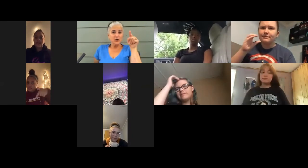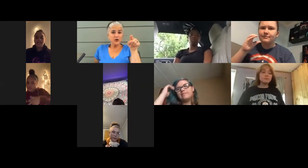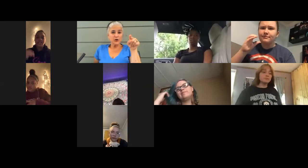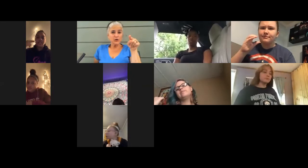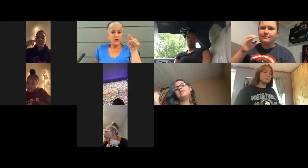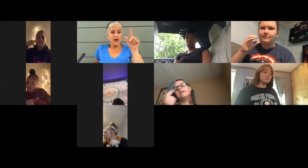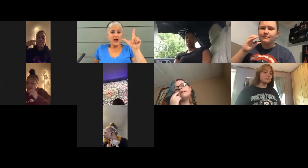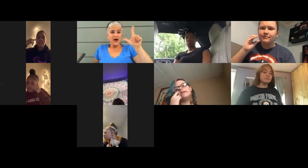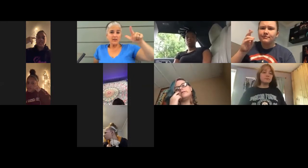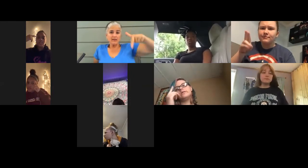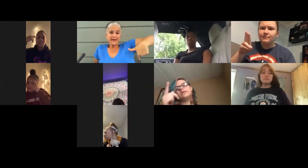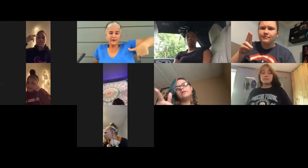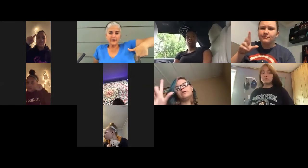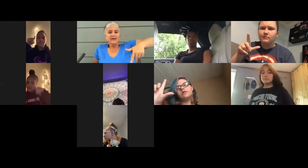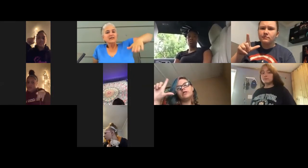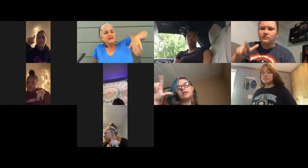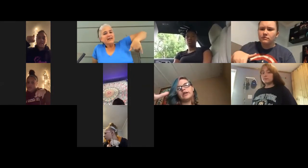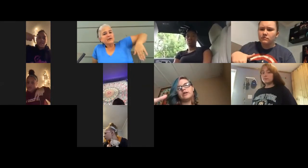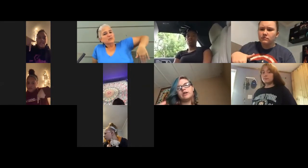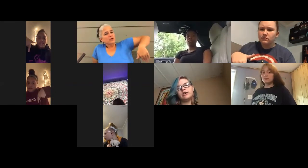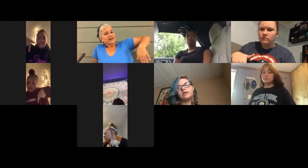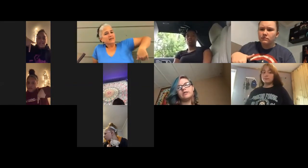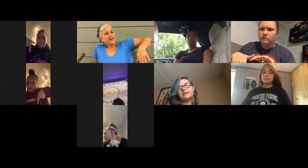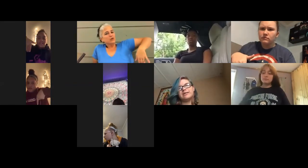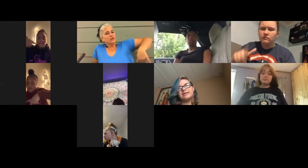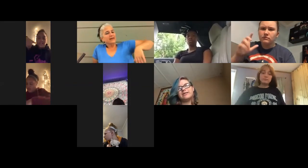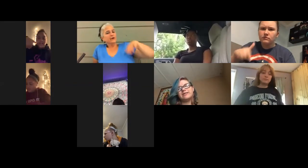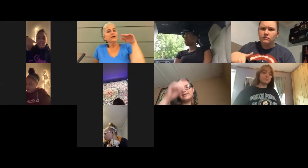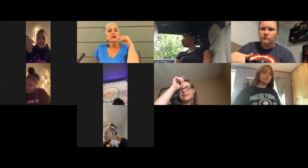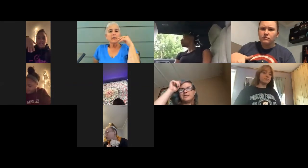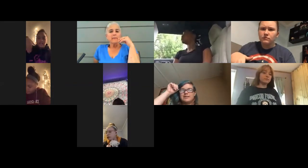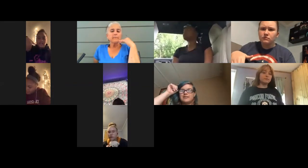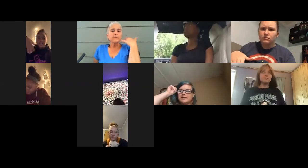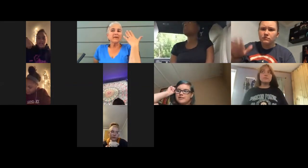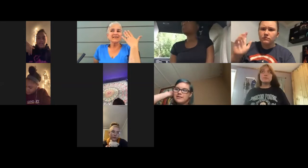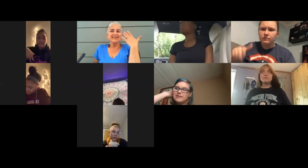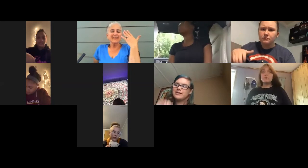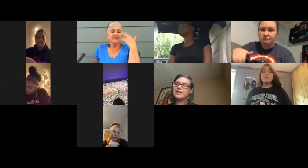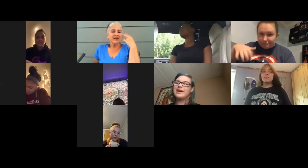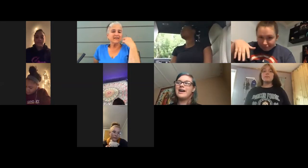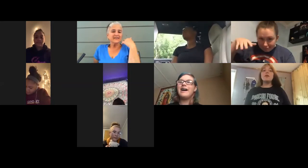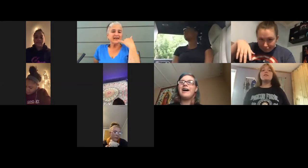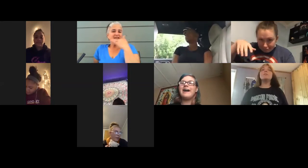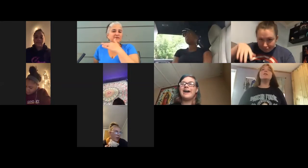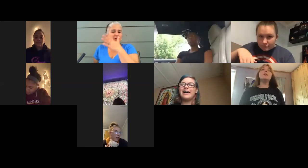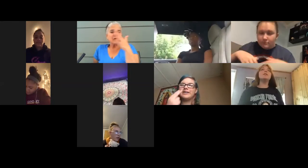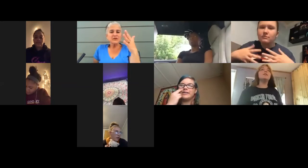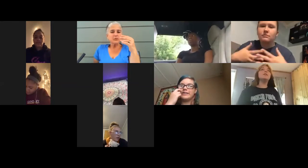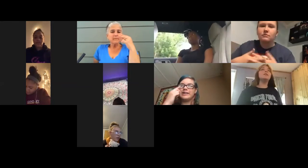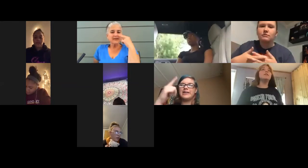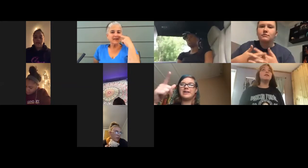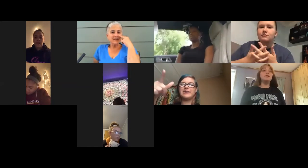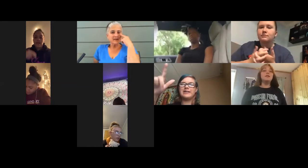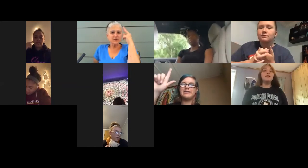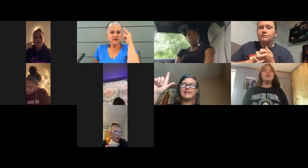see you later. Later is more like late or later, but it kind of flows